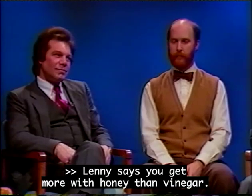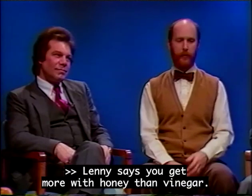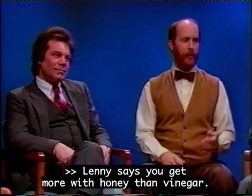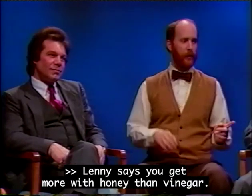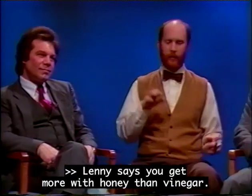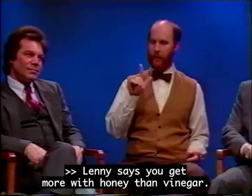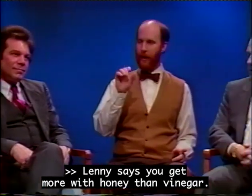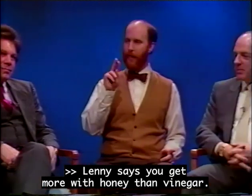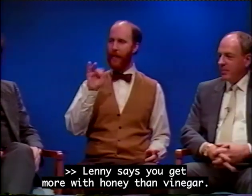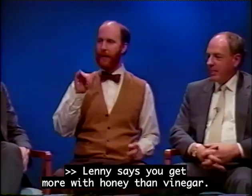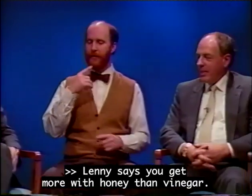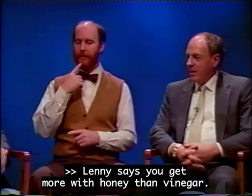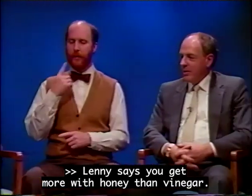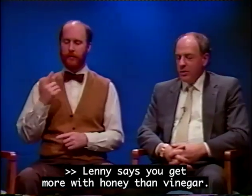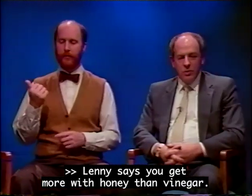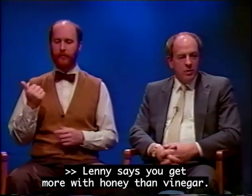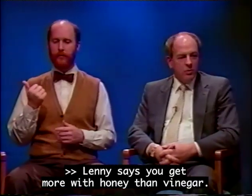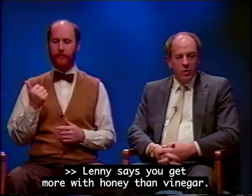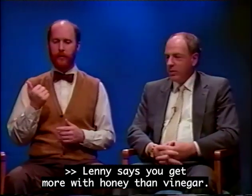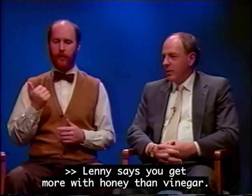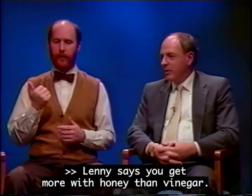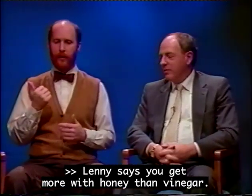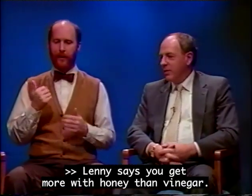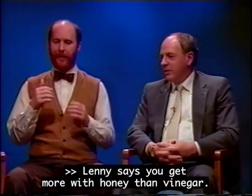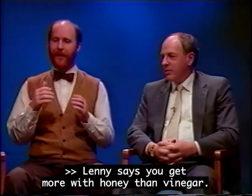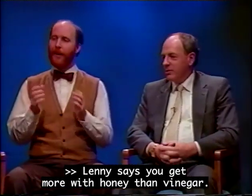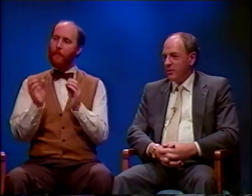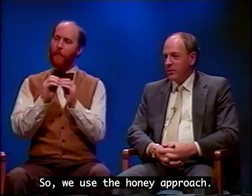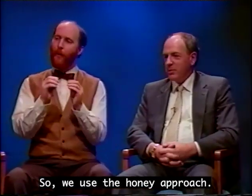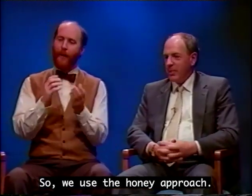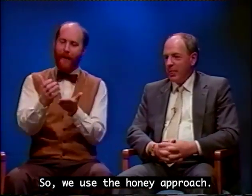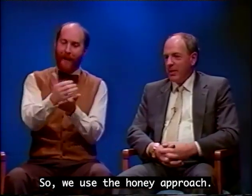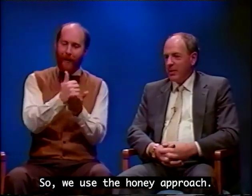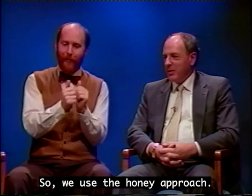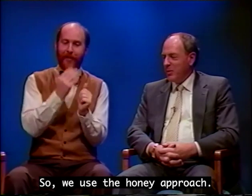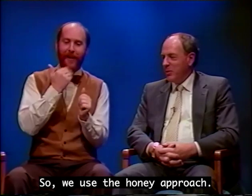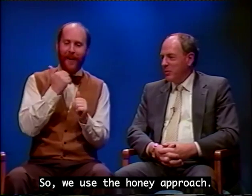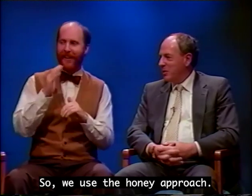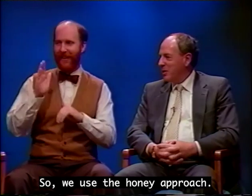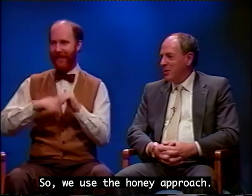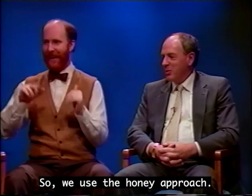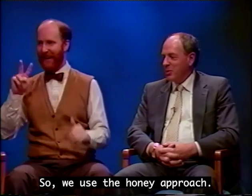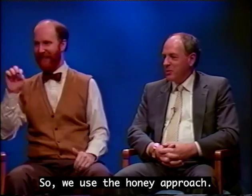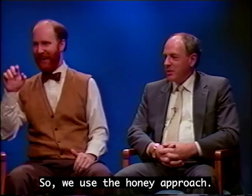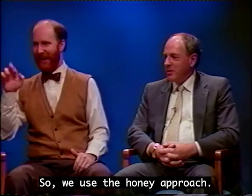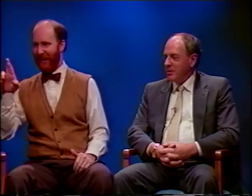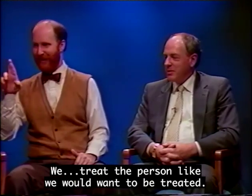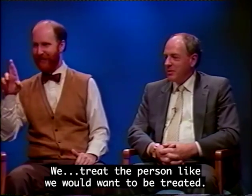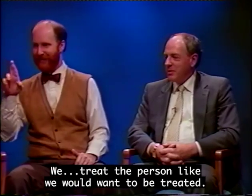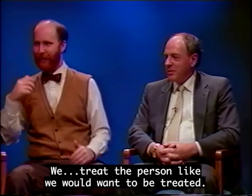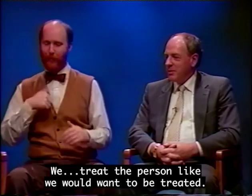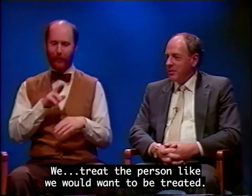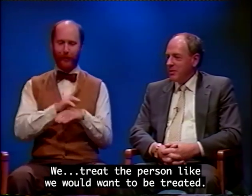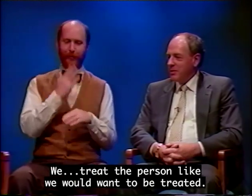Lenny says you get more with honey than vinegar, so we use the honey approach. We